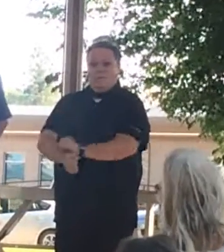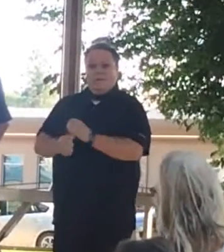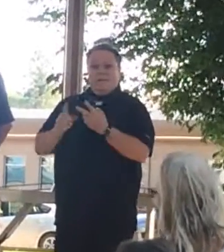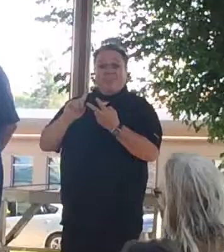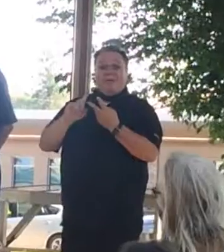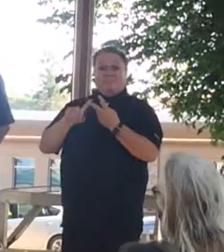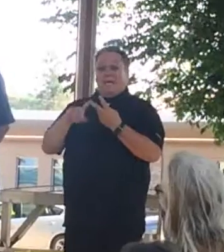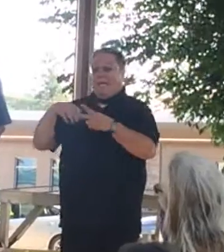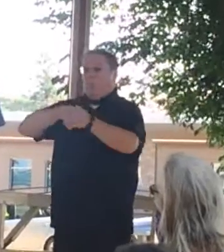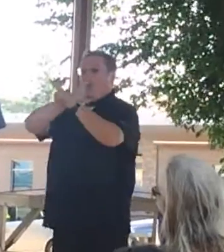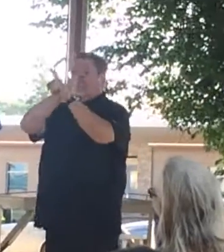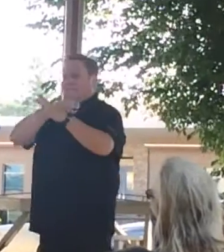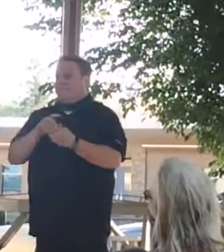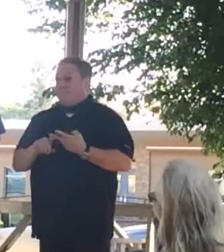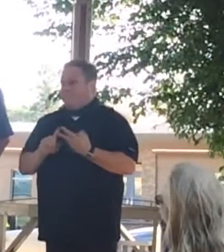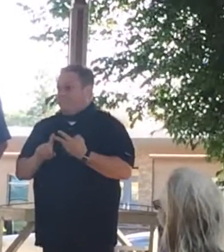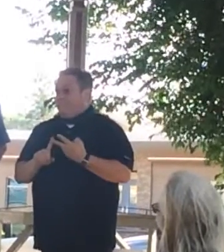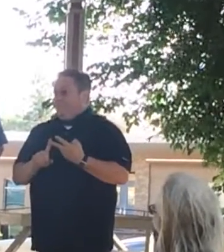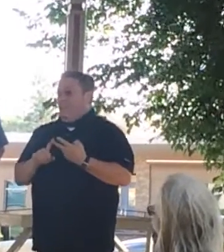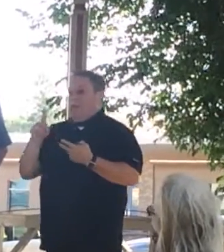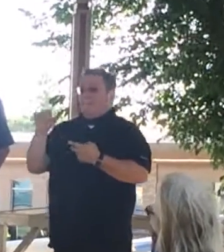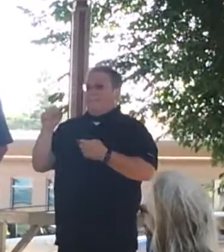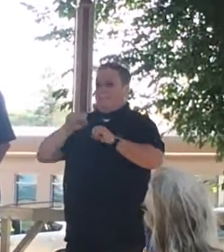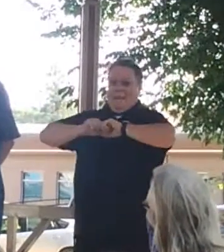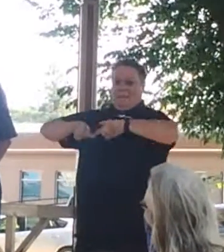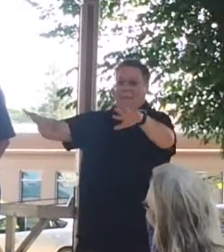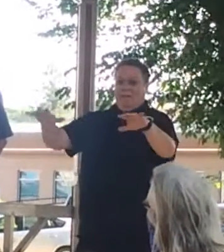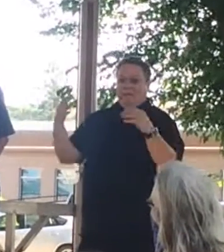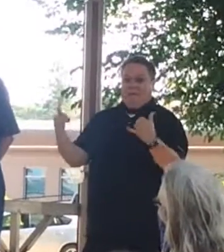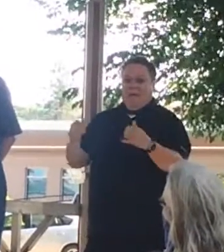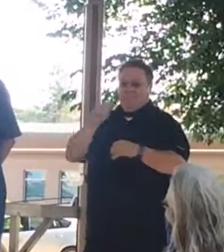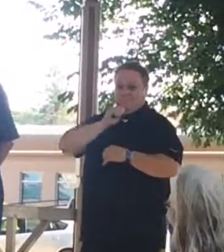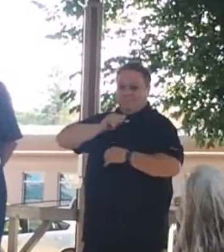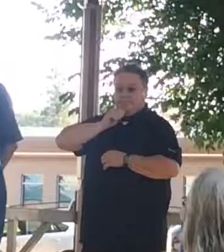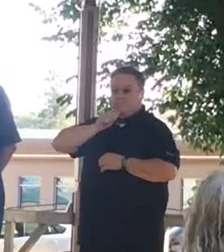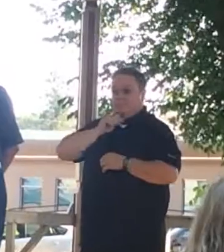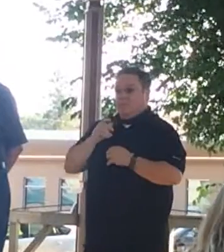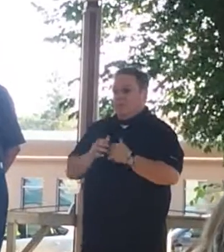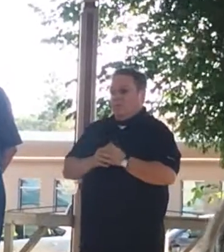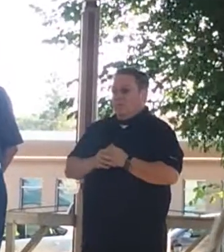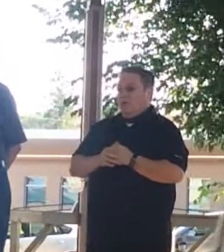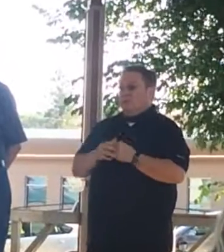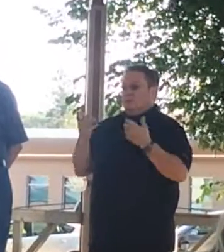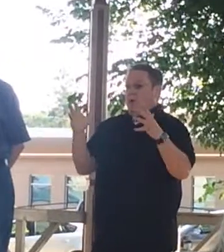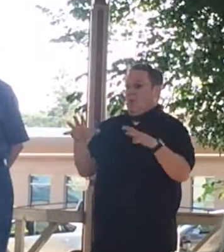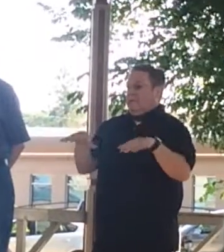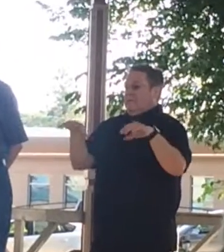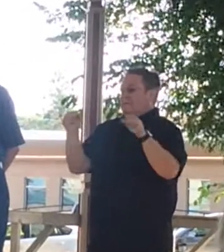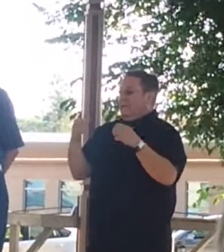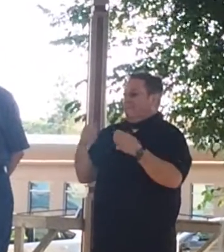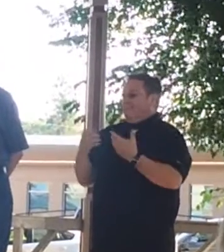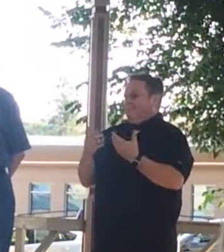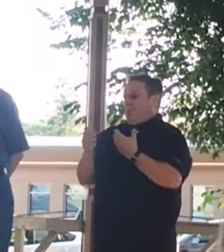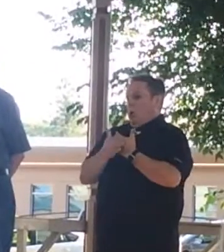second crisis is the pandemic that we're now enduring, which has already taken close